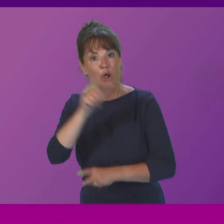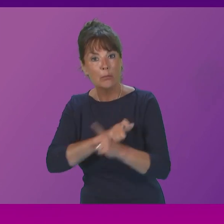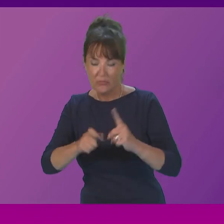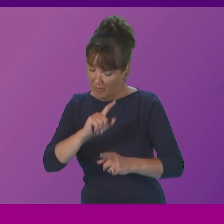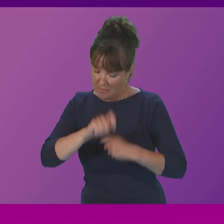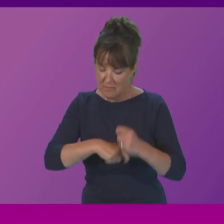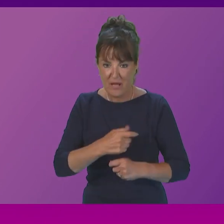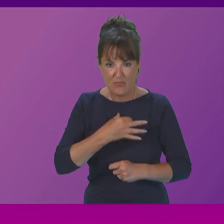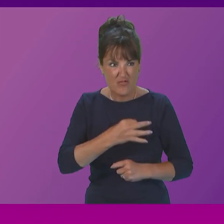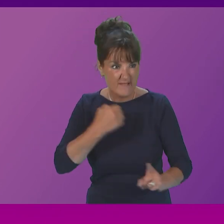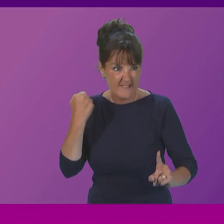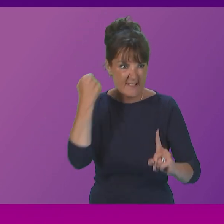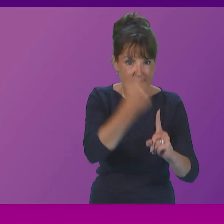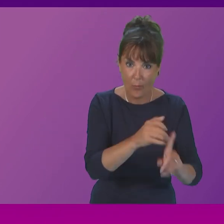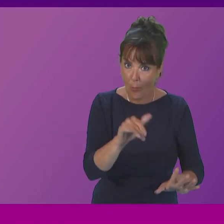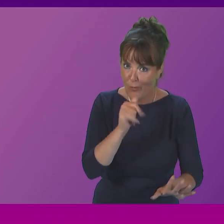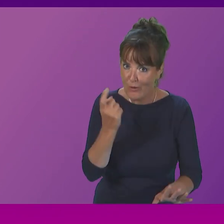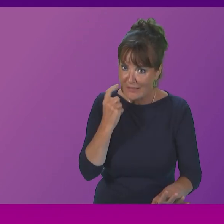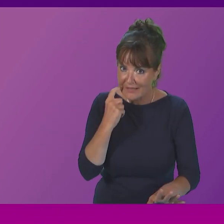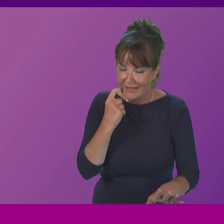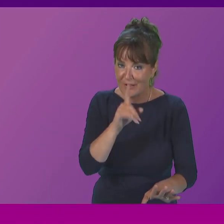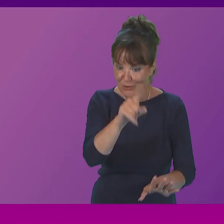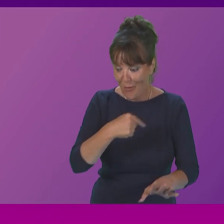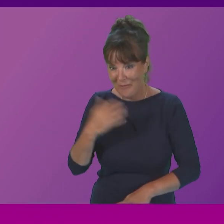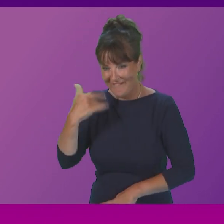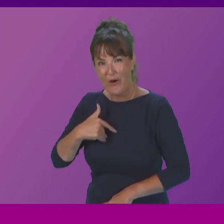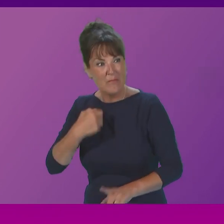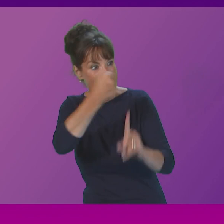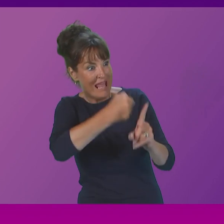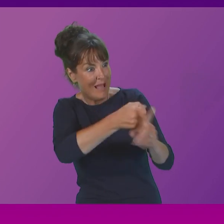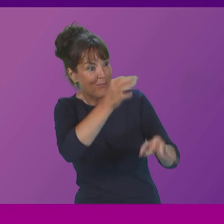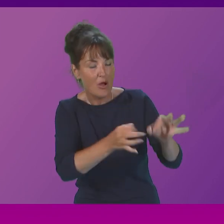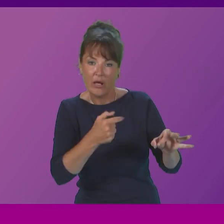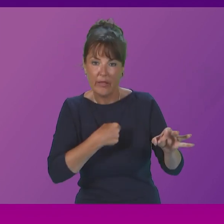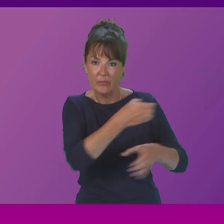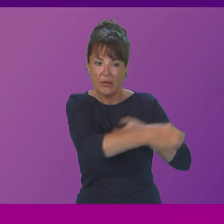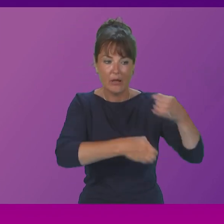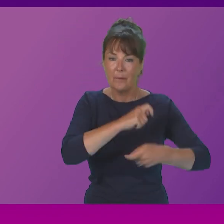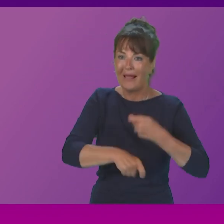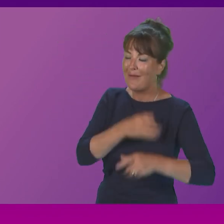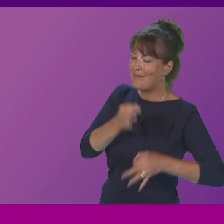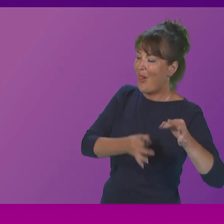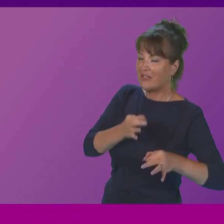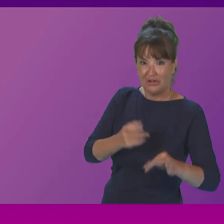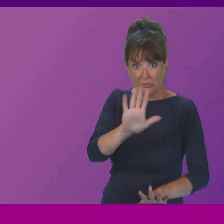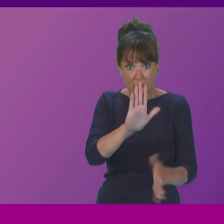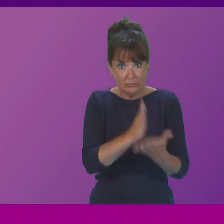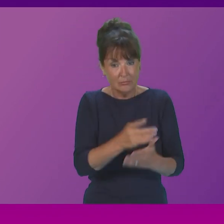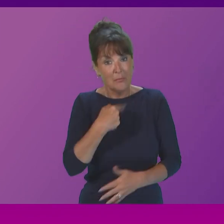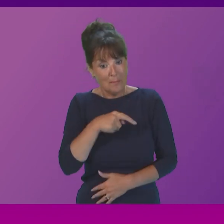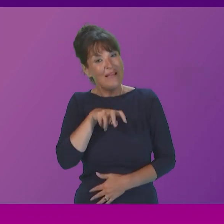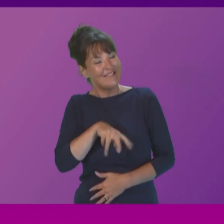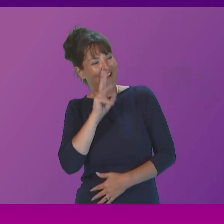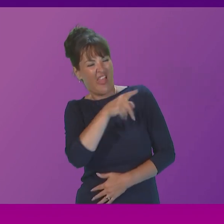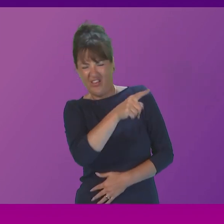way. And I realized it's not easy. When you're elected, you think it's really, you know, you think and you look on the outside, oh, I could do that. It is